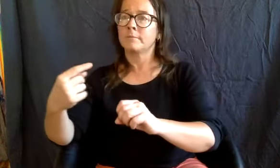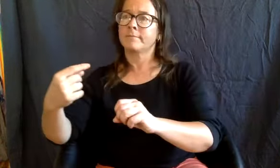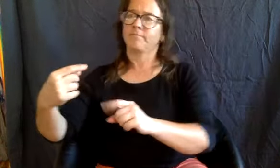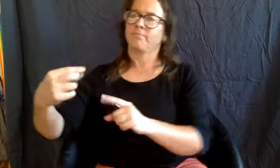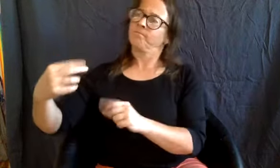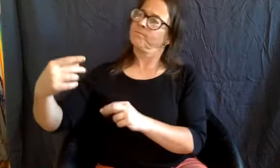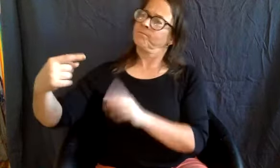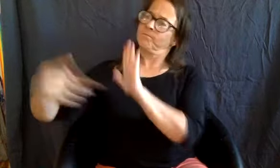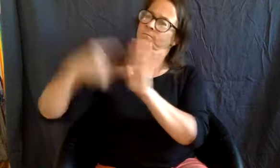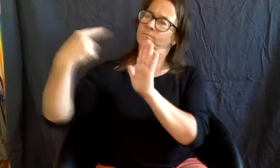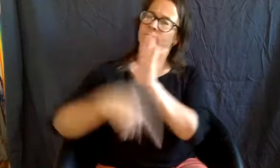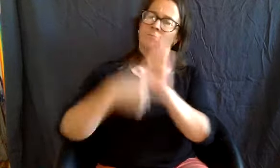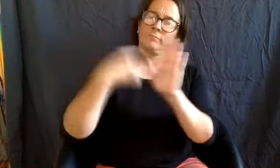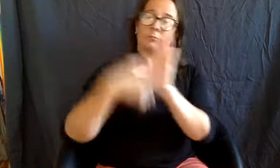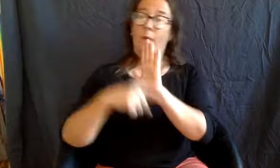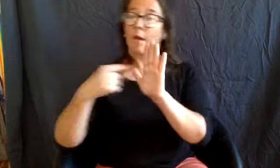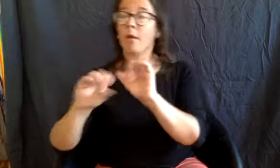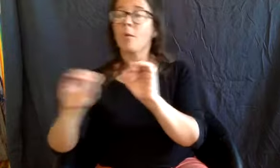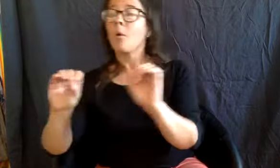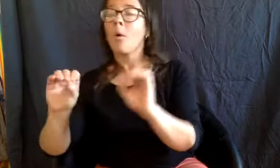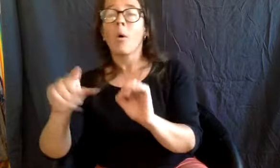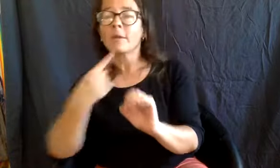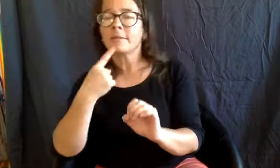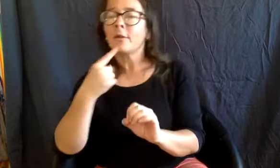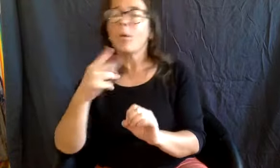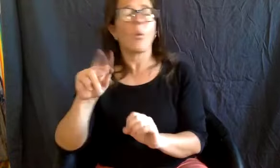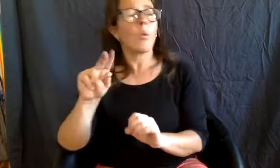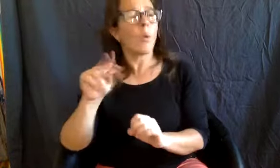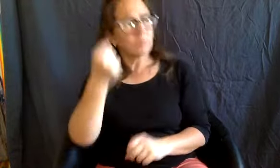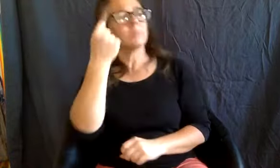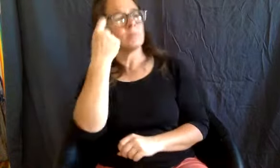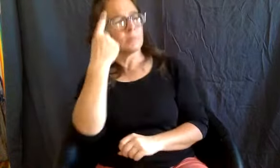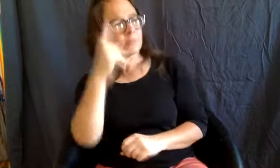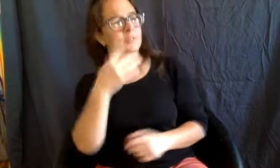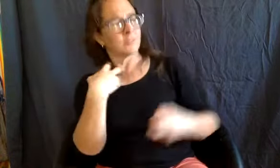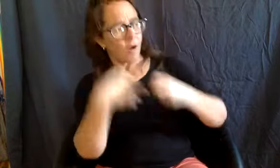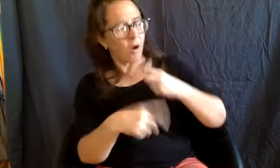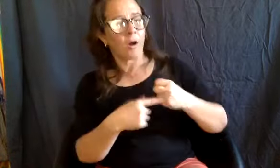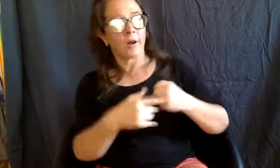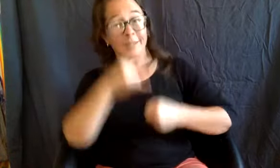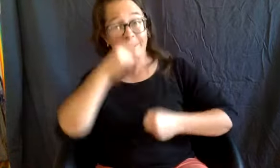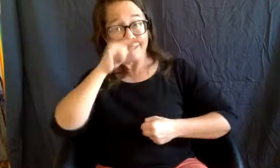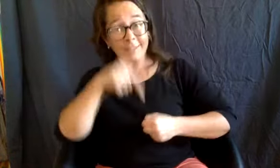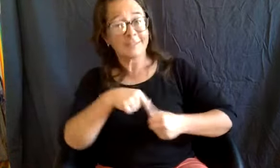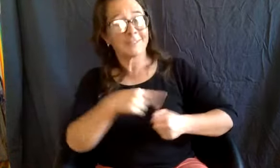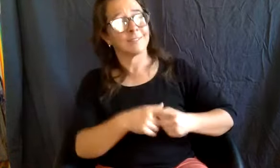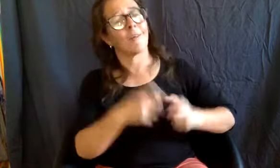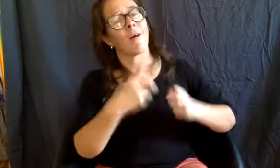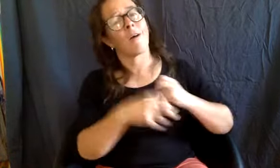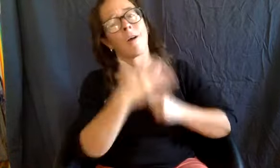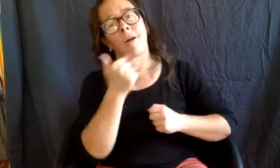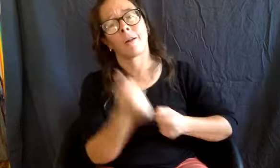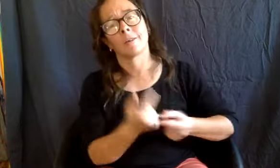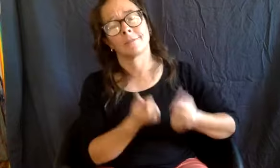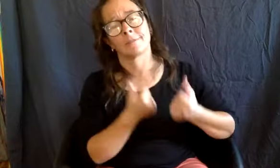back into, my sponsor and my group and saying, I'm dying here. This is just really killing me. I am so unhappy at home.